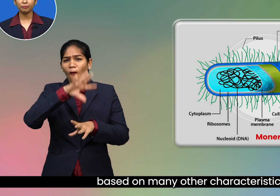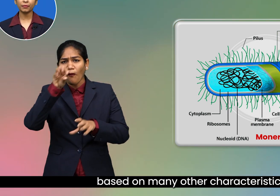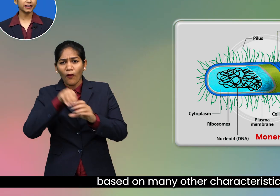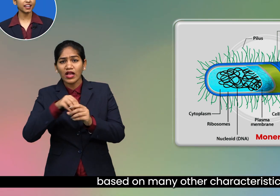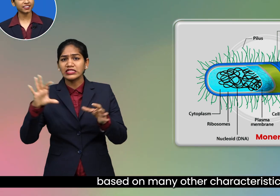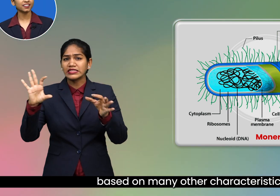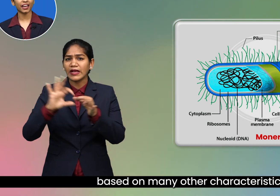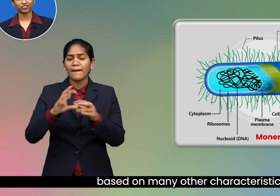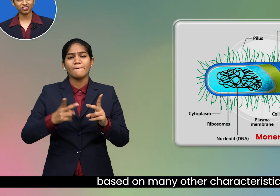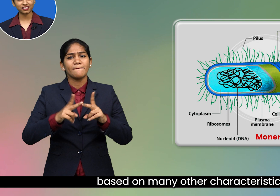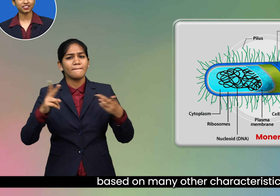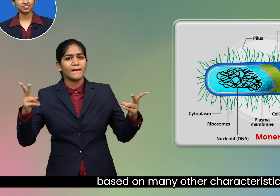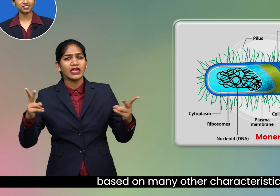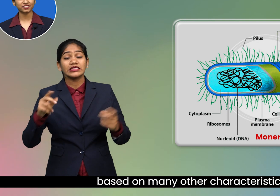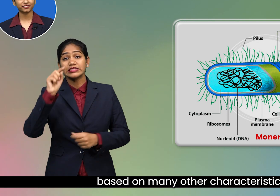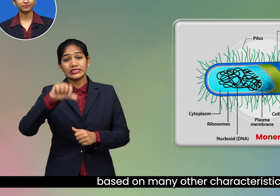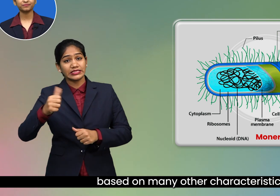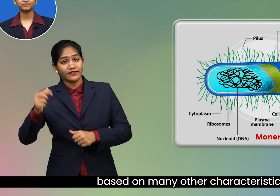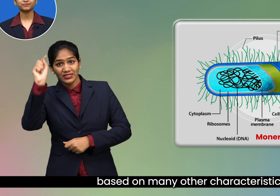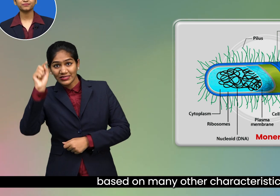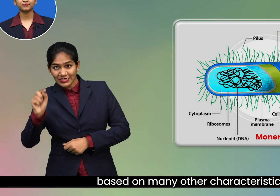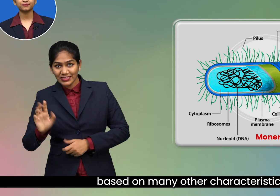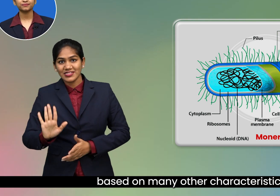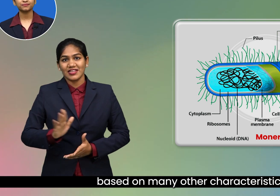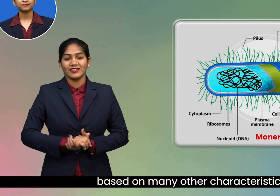on many other characteristics.